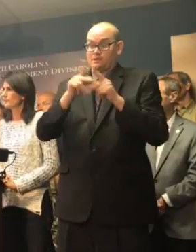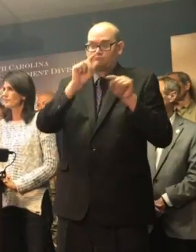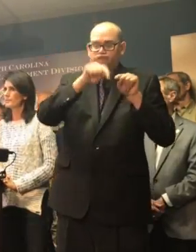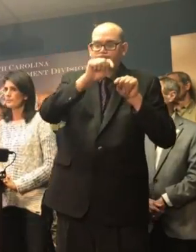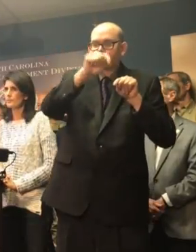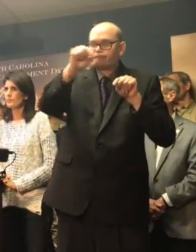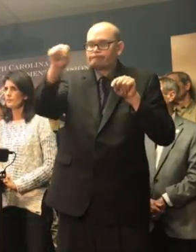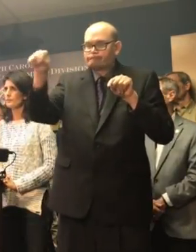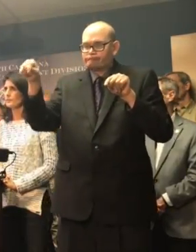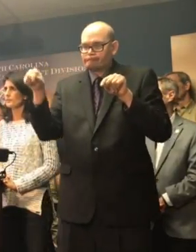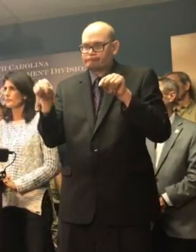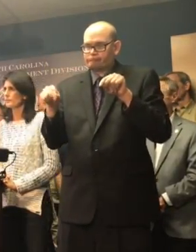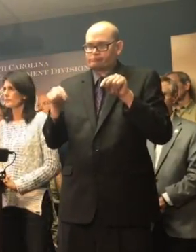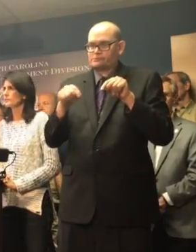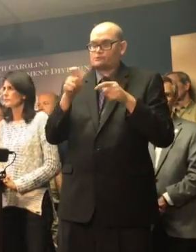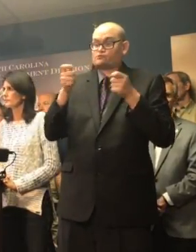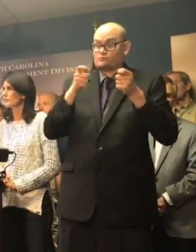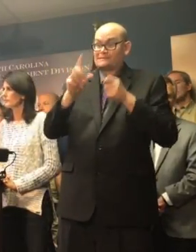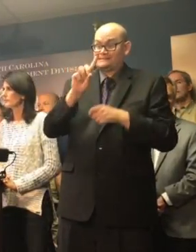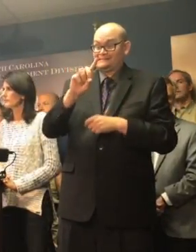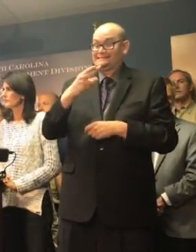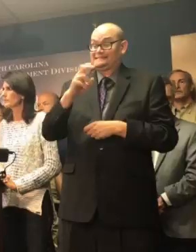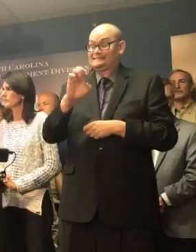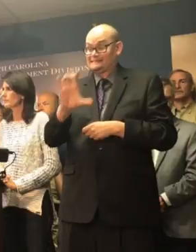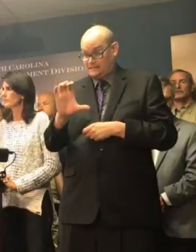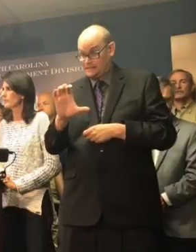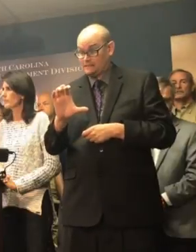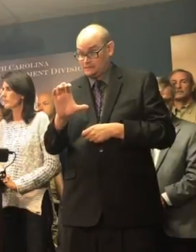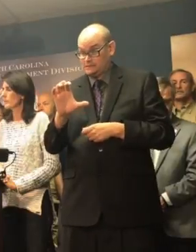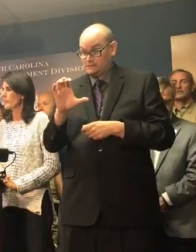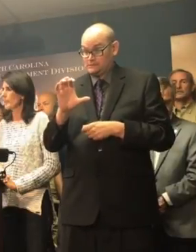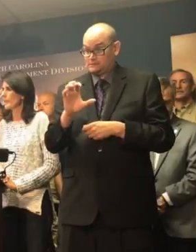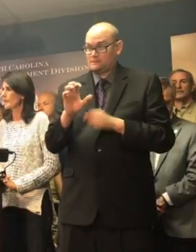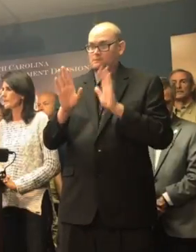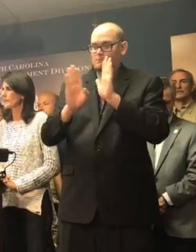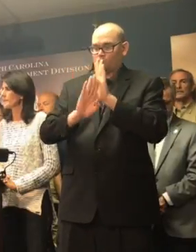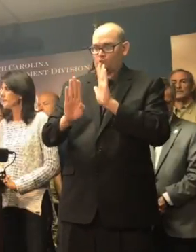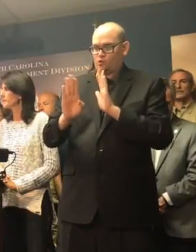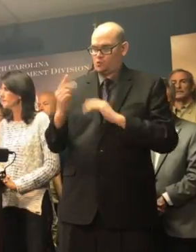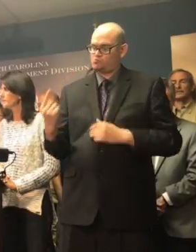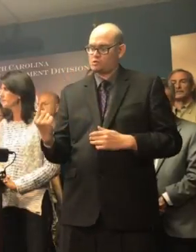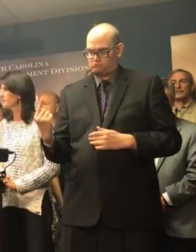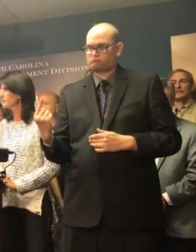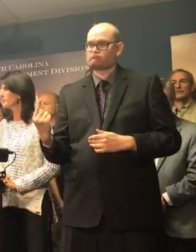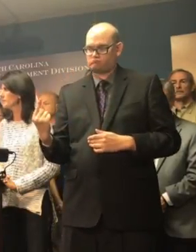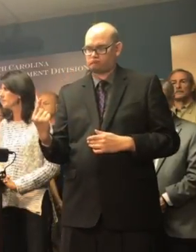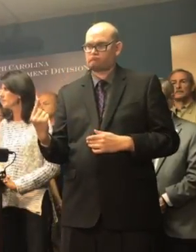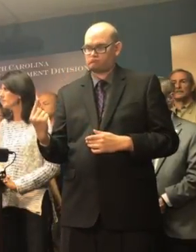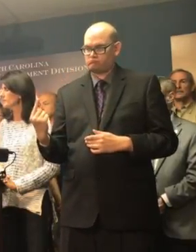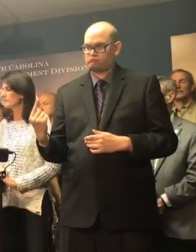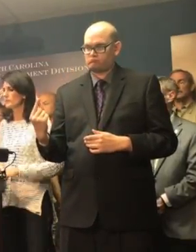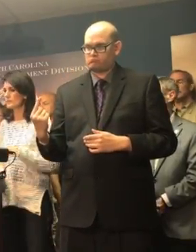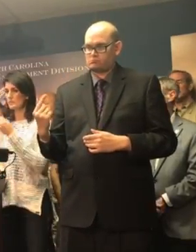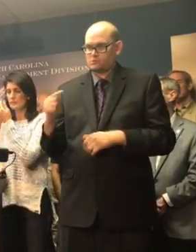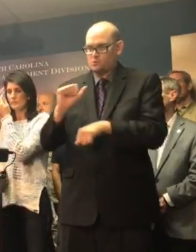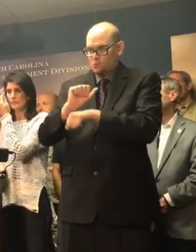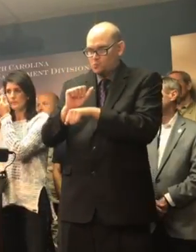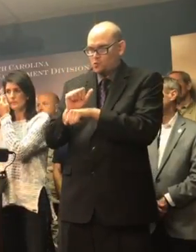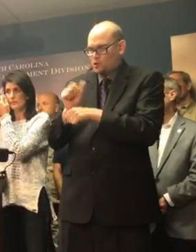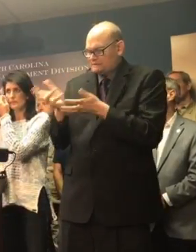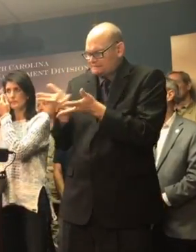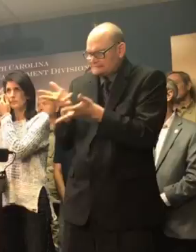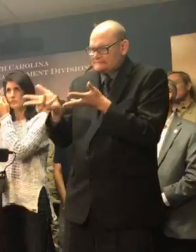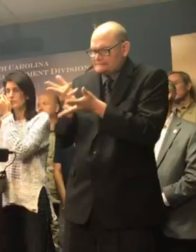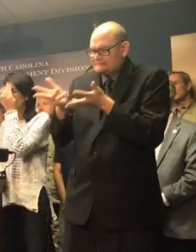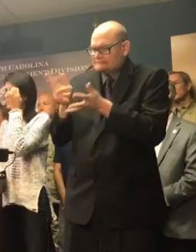evacuated. Beaufort Memorial, of course, being the most recent major evacuation. So we've been working diligently with those facilities to